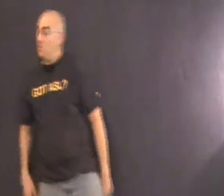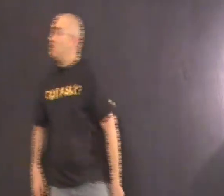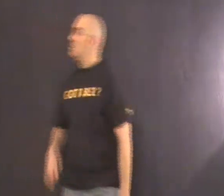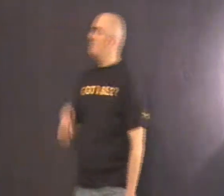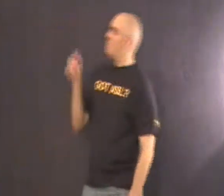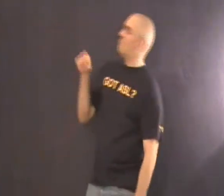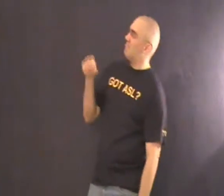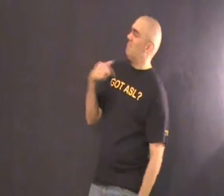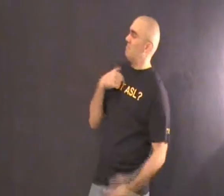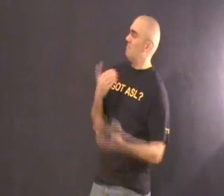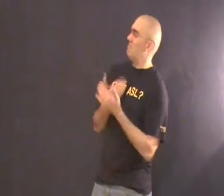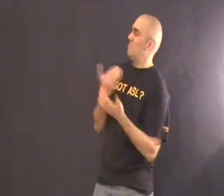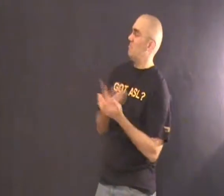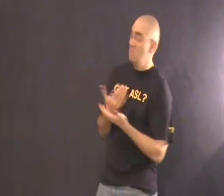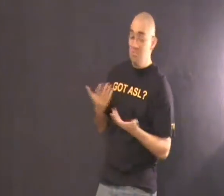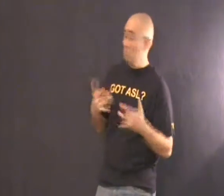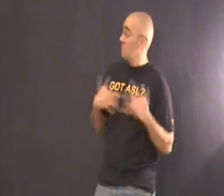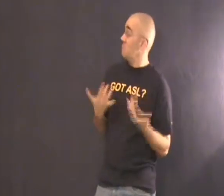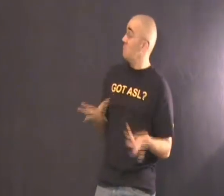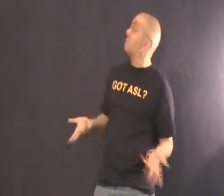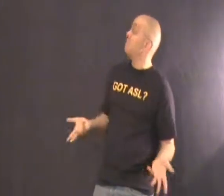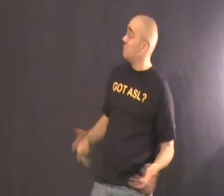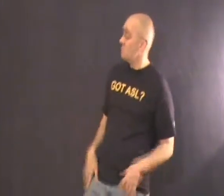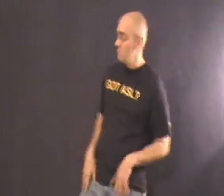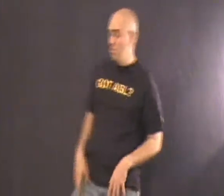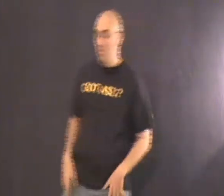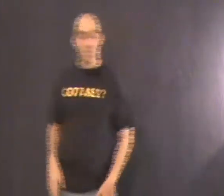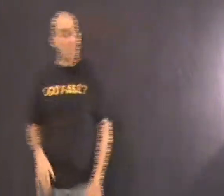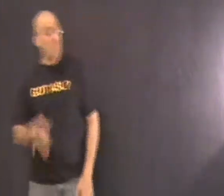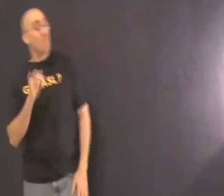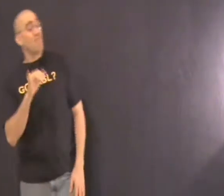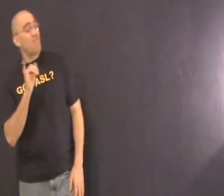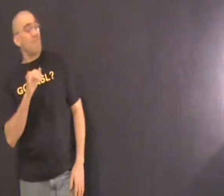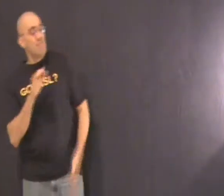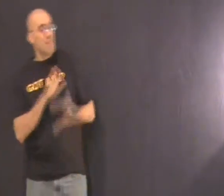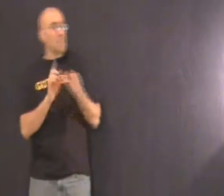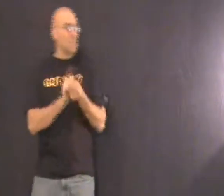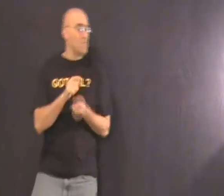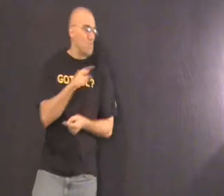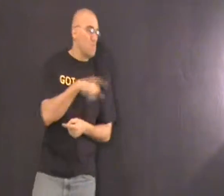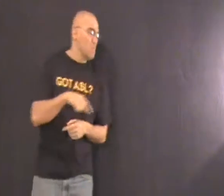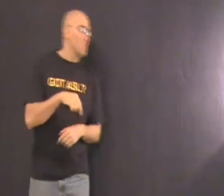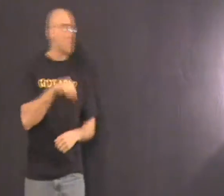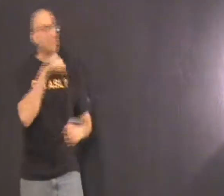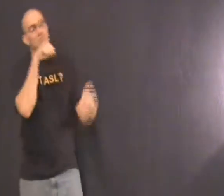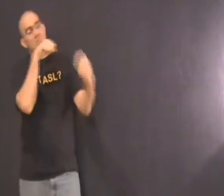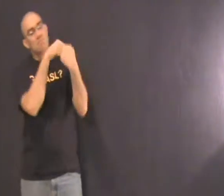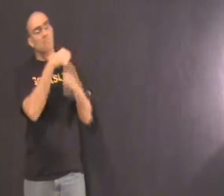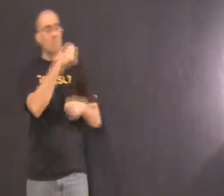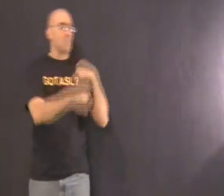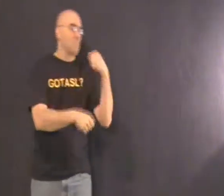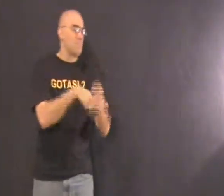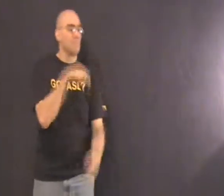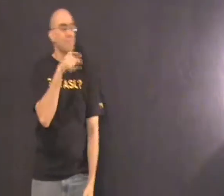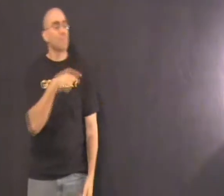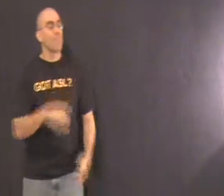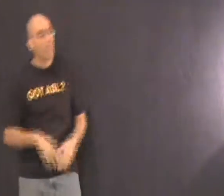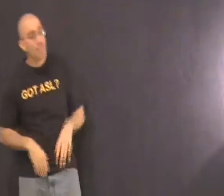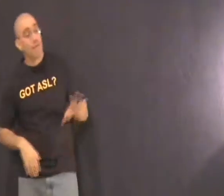You new here?" And the new cat would be like, "Yeah, I'm new. What's going on?" And the cats from the neighborhood, you know, would bump